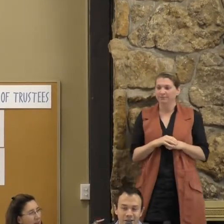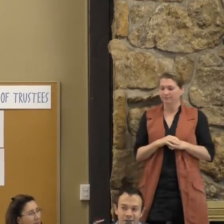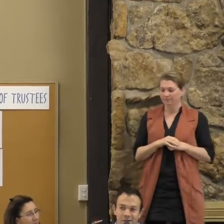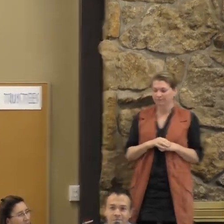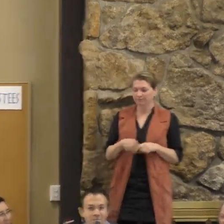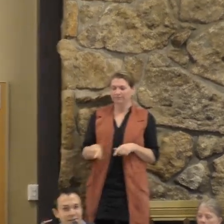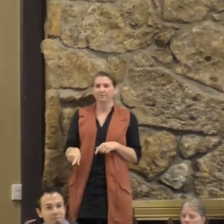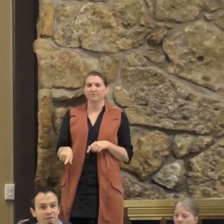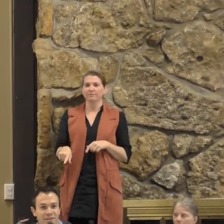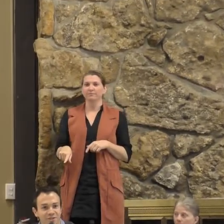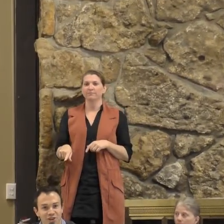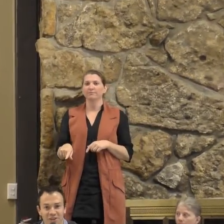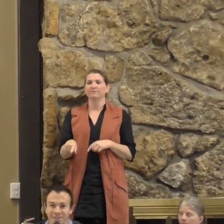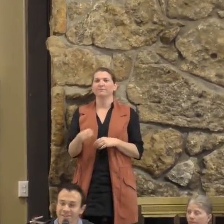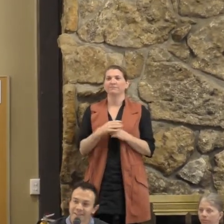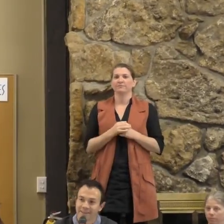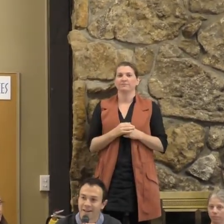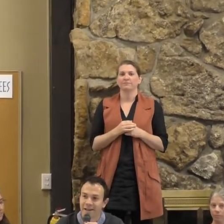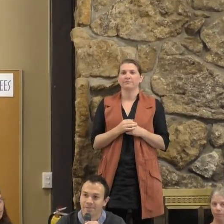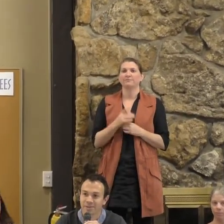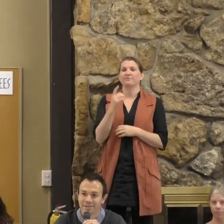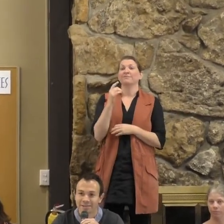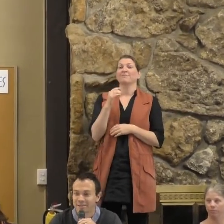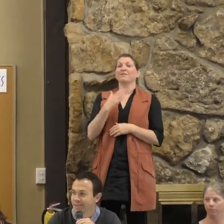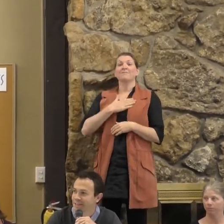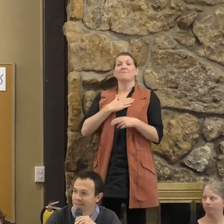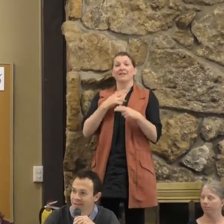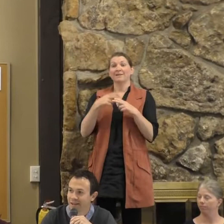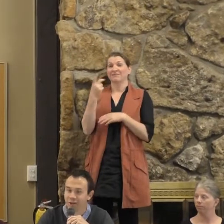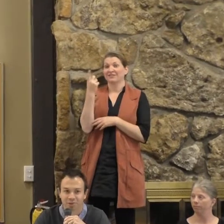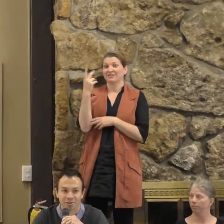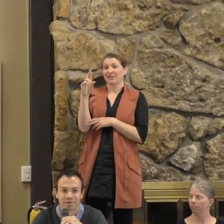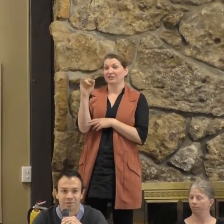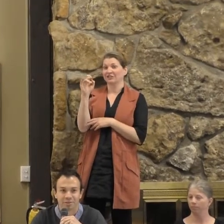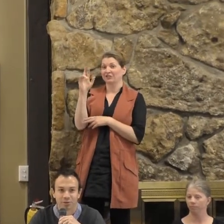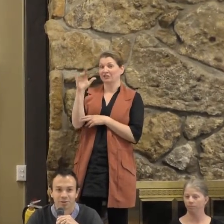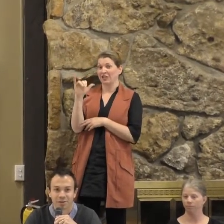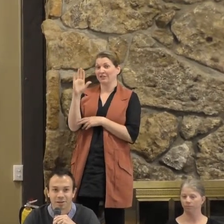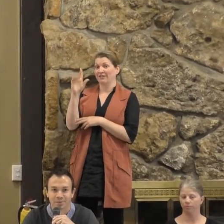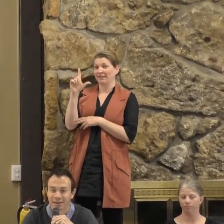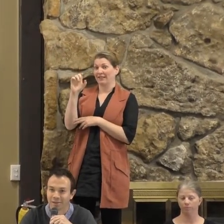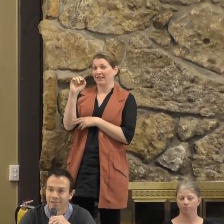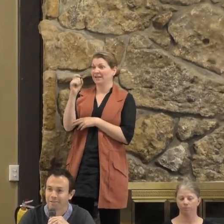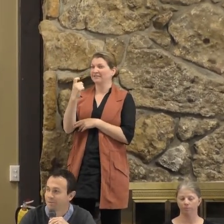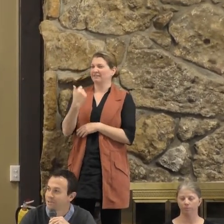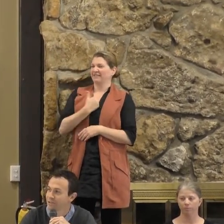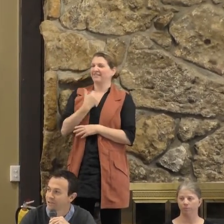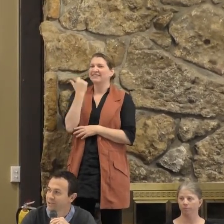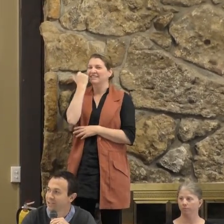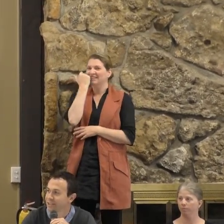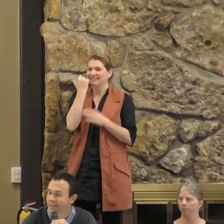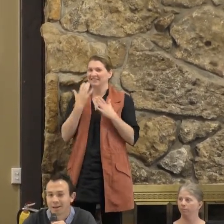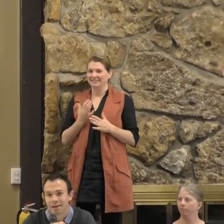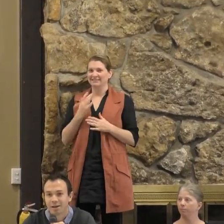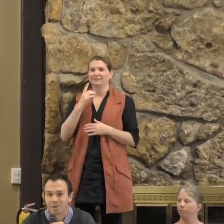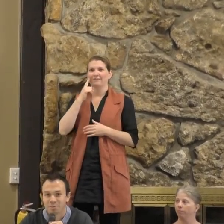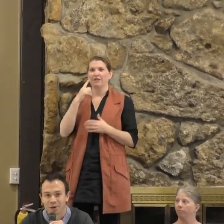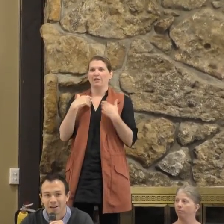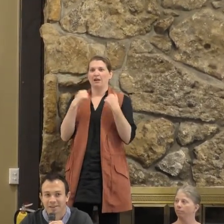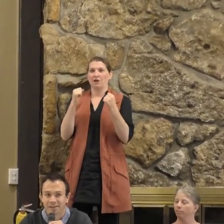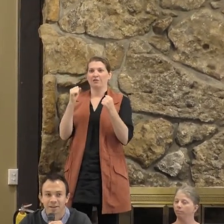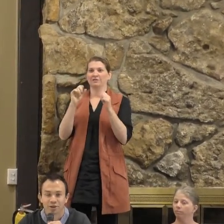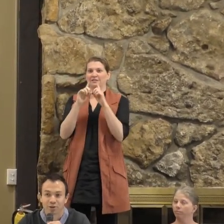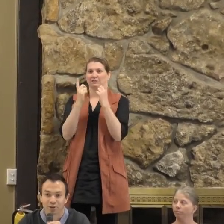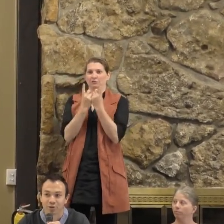All right. My name is Dr. Jared Lennox. I'm a dentist at the Health District of Northern Larimer County Family Dental Clinic. I've